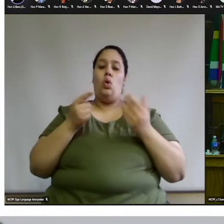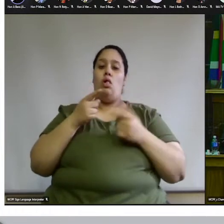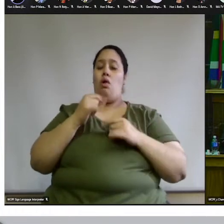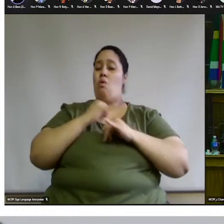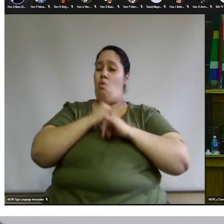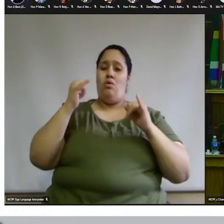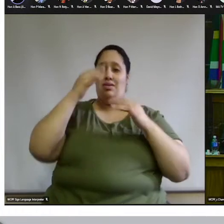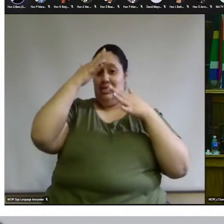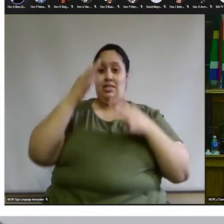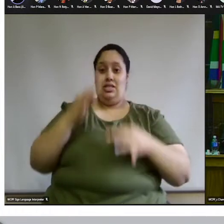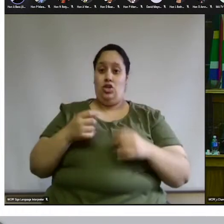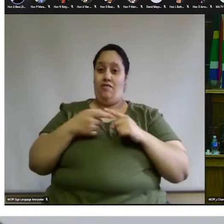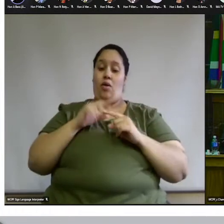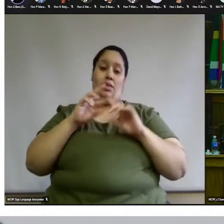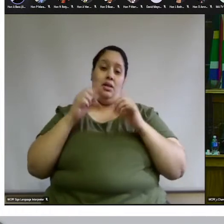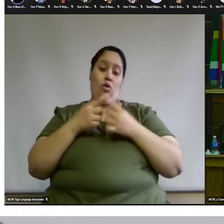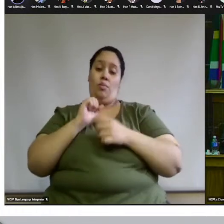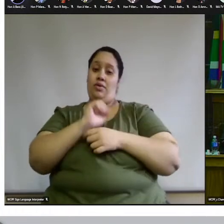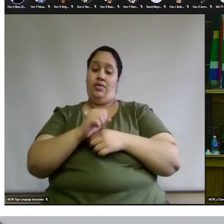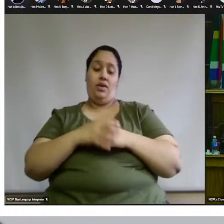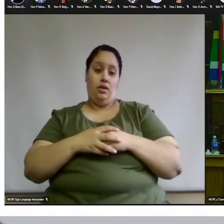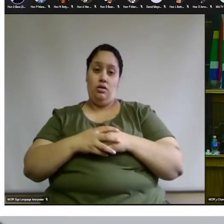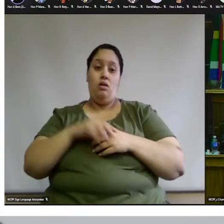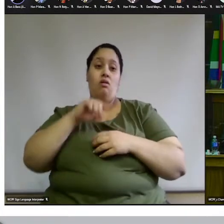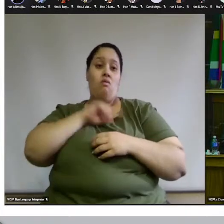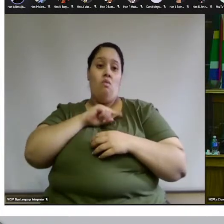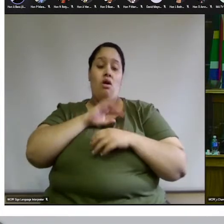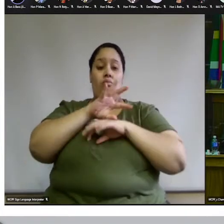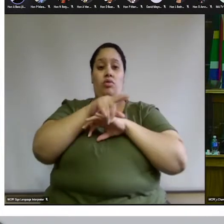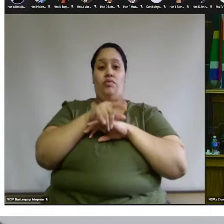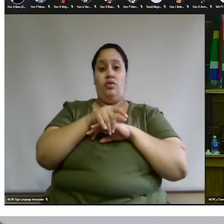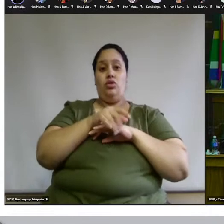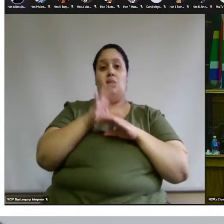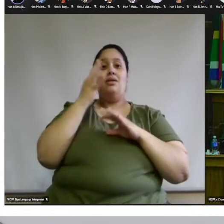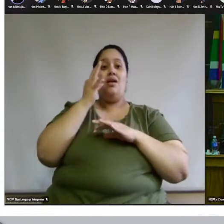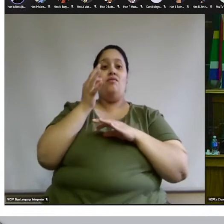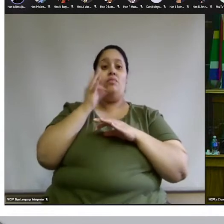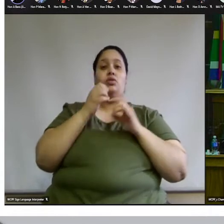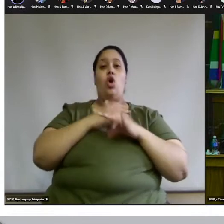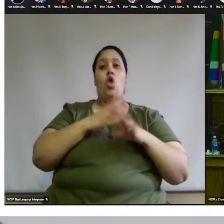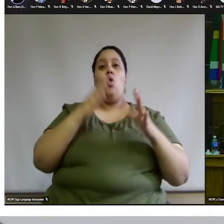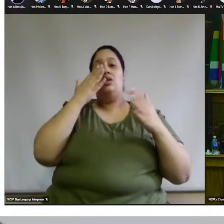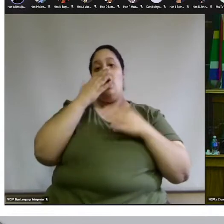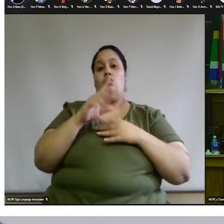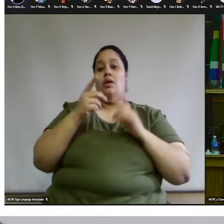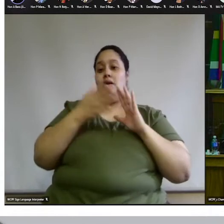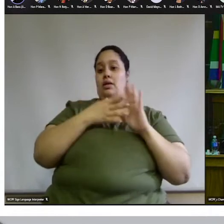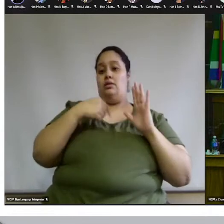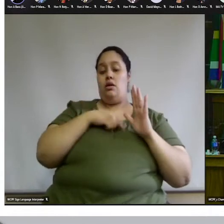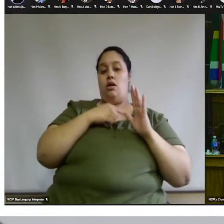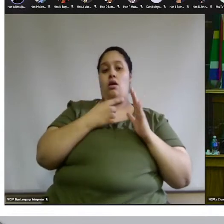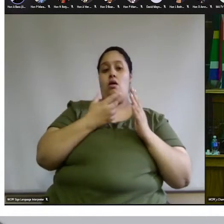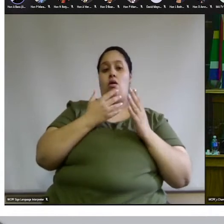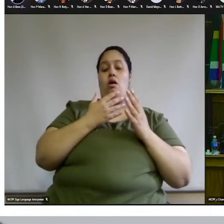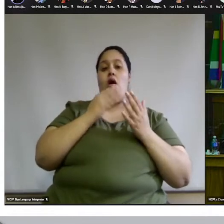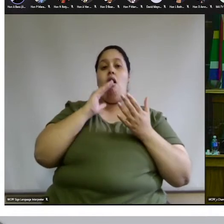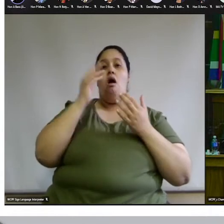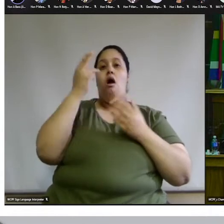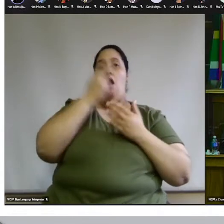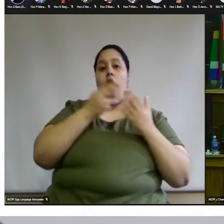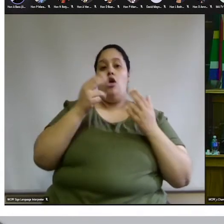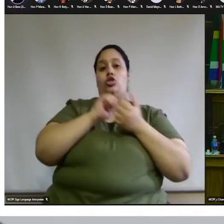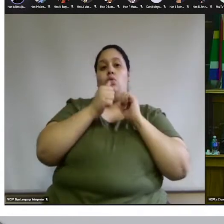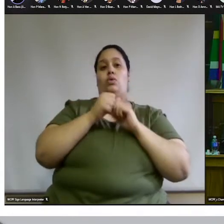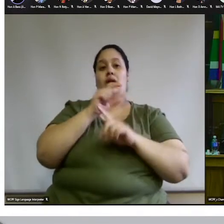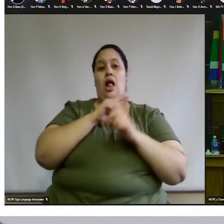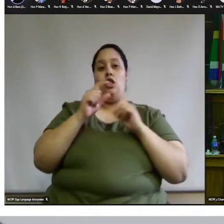decision ever by this department. Due to the provincial government's nonchalant attitude towards arts, sports and culture, many artists and organizations